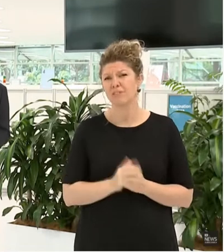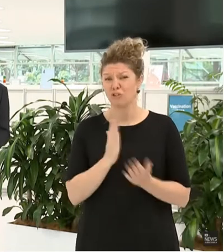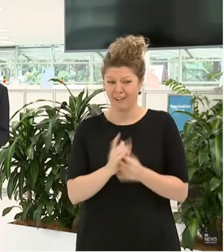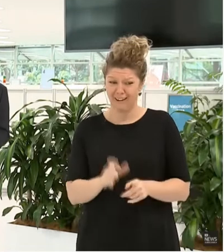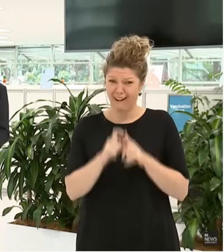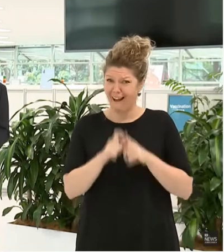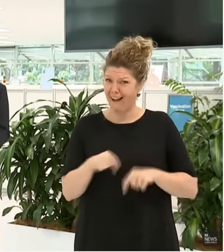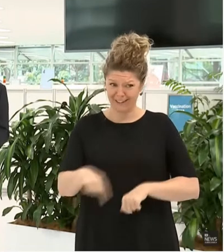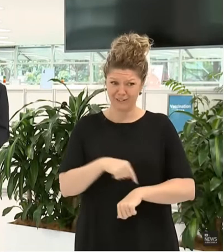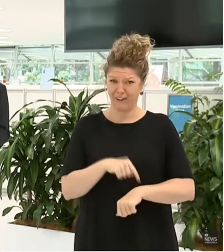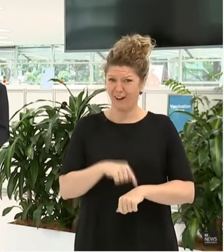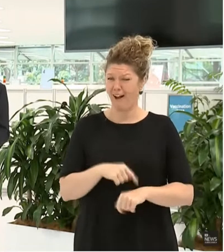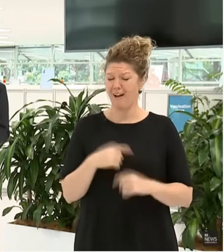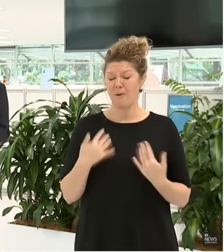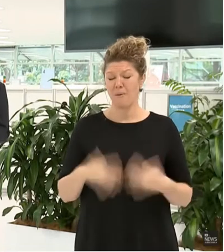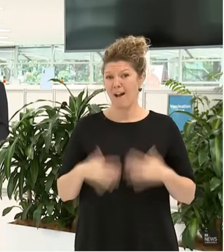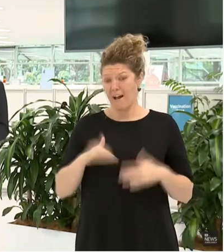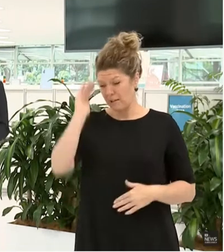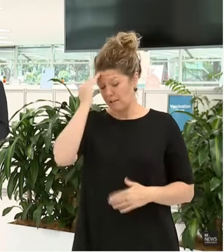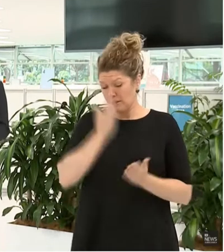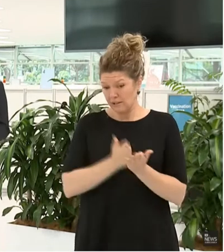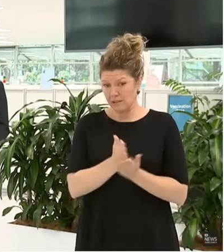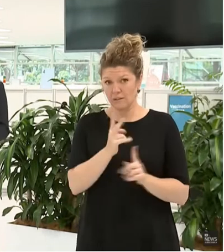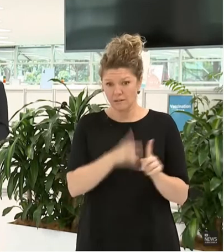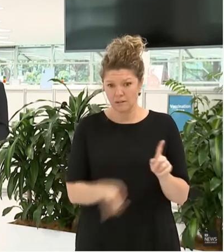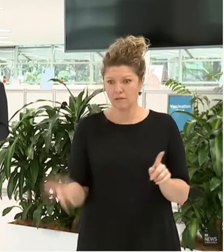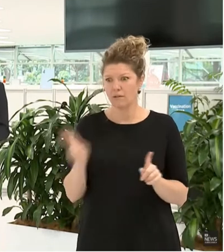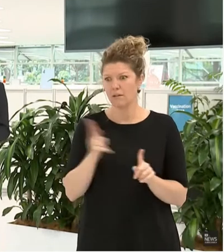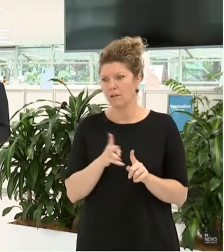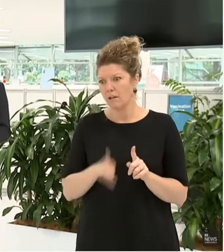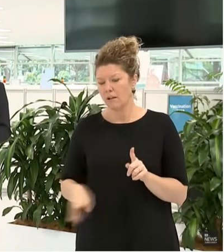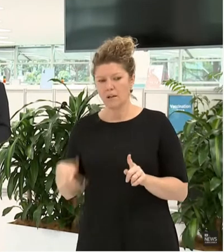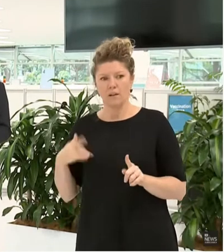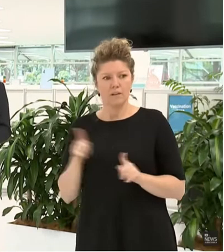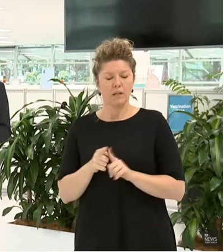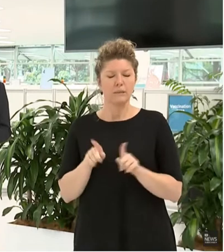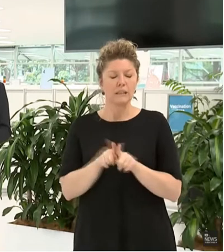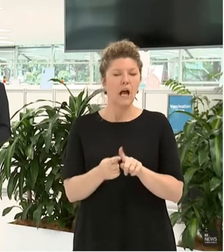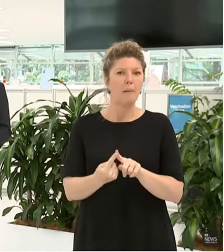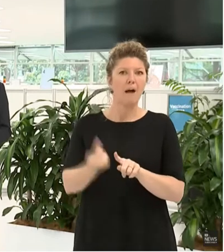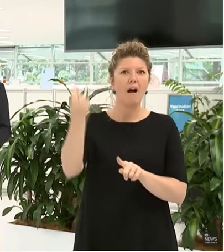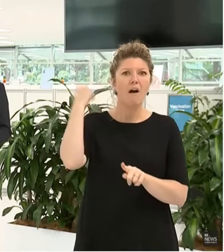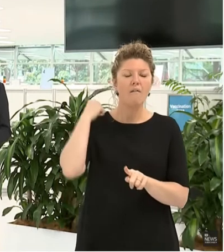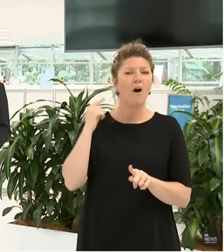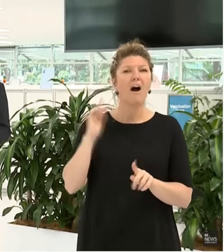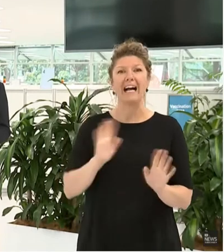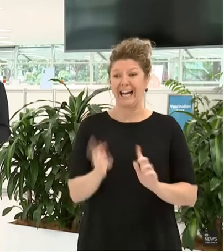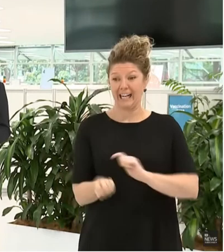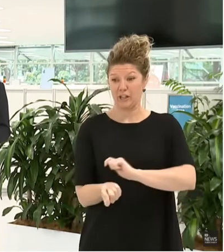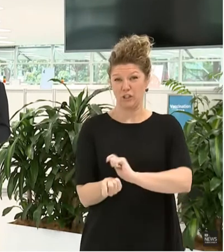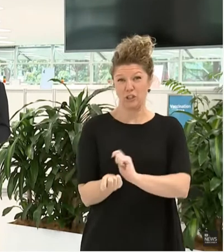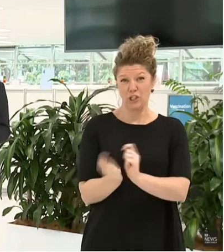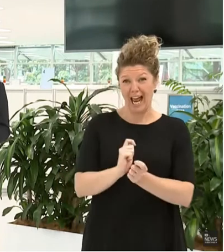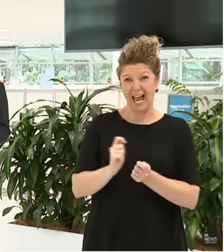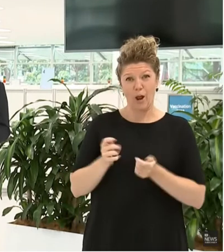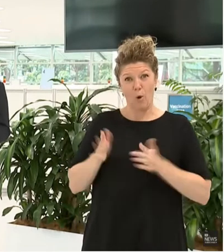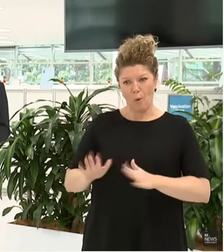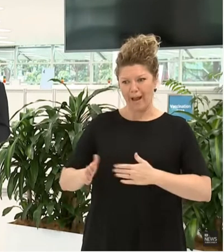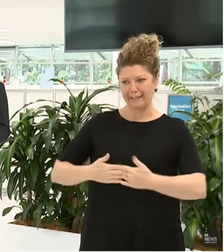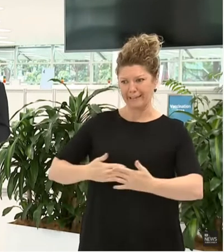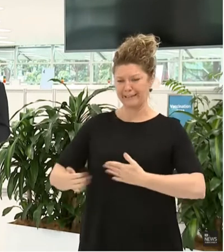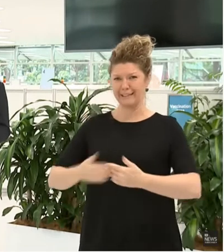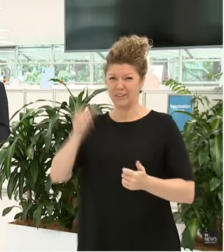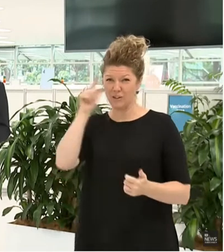and as we move through this next phase, there'll be more challenging times that come our way. There'll be a greater need as case numbers